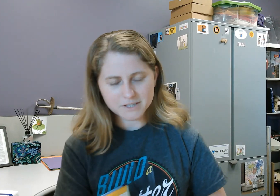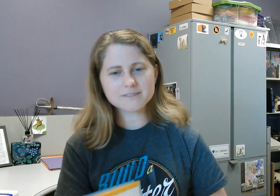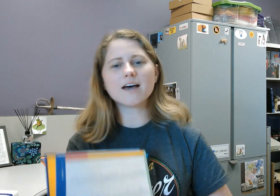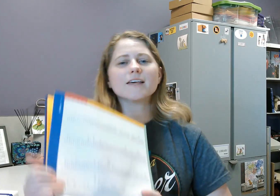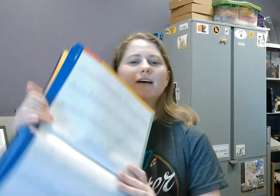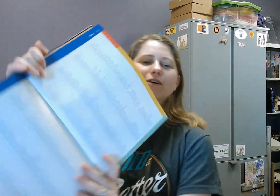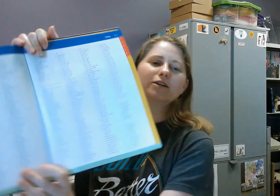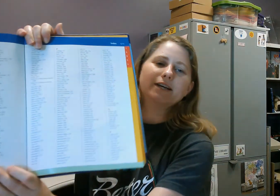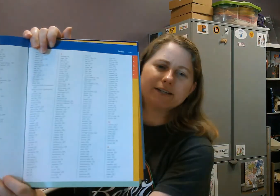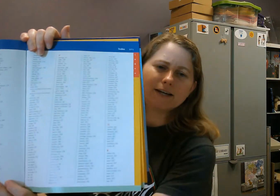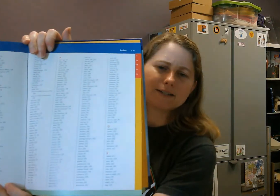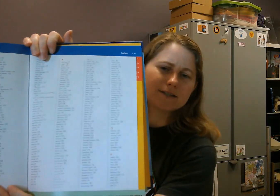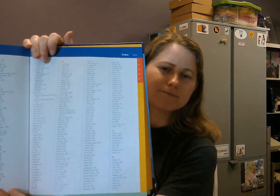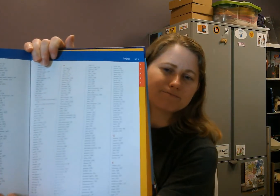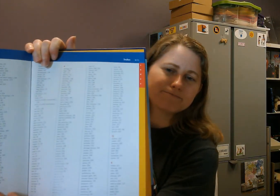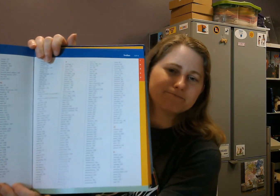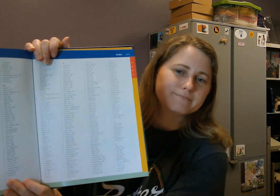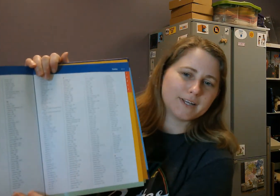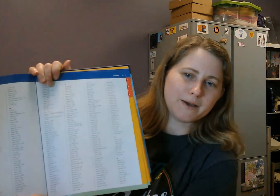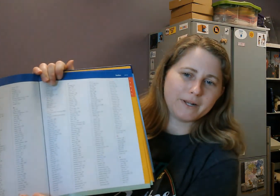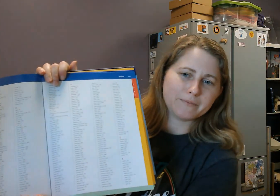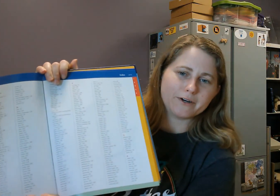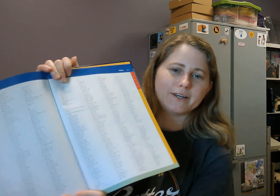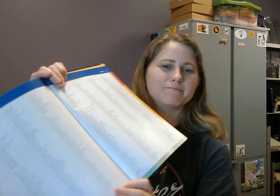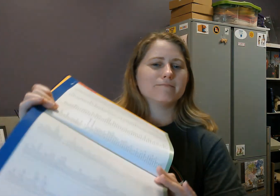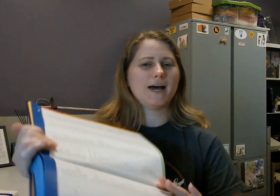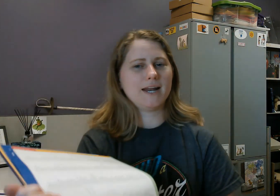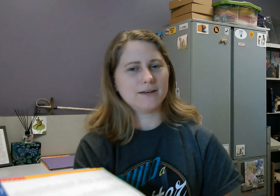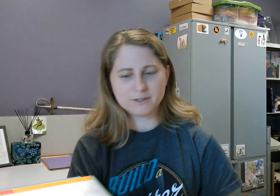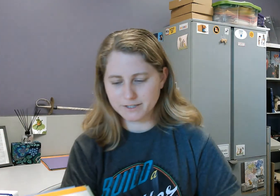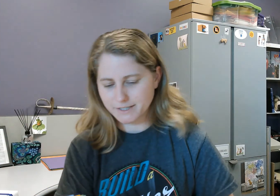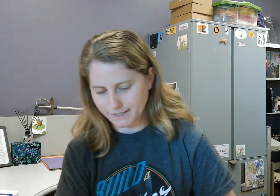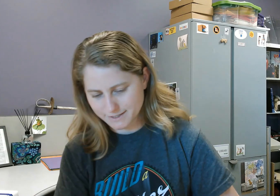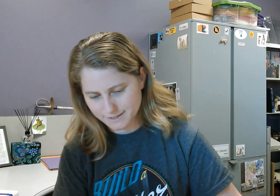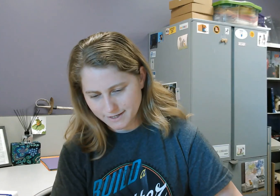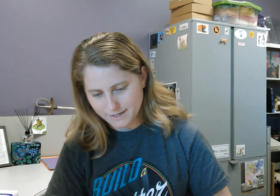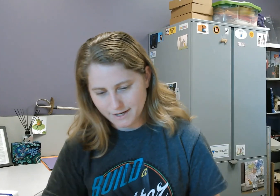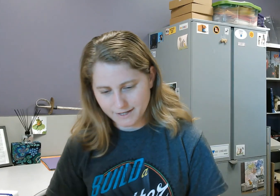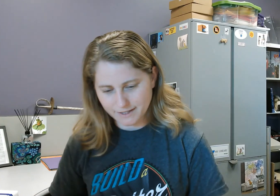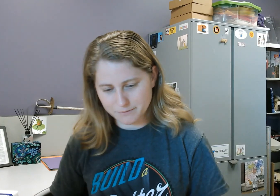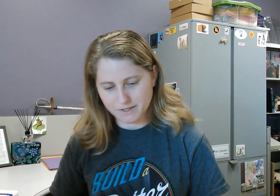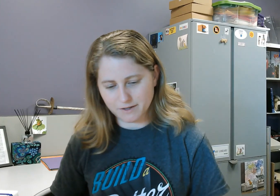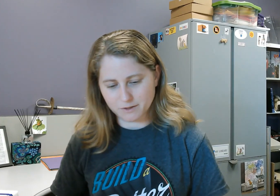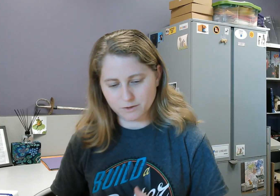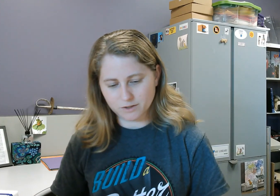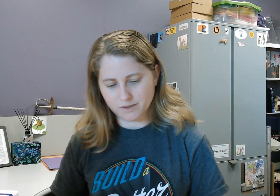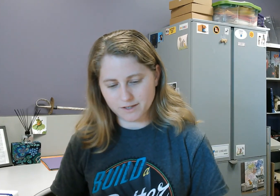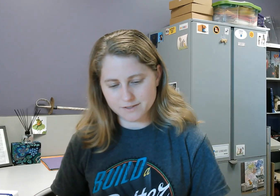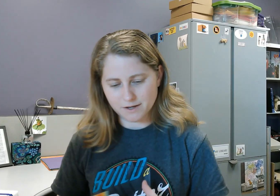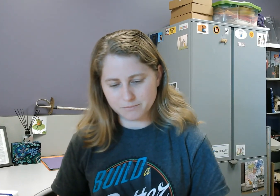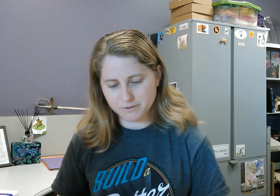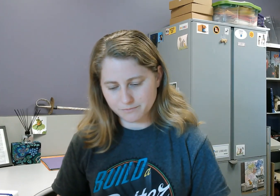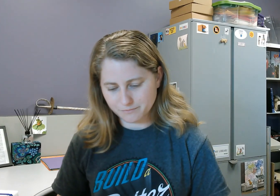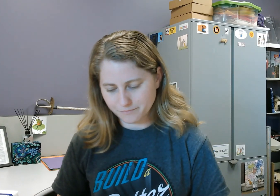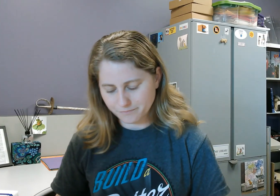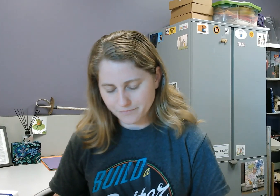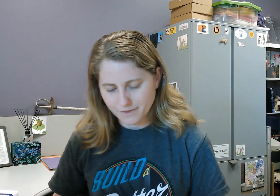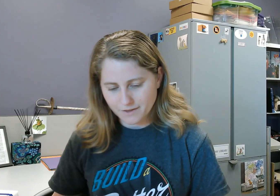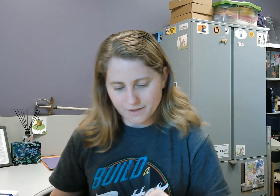Plus, I love a good index. I'm a librarian. I love a good index. I like being able to look things up.